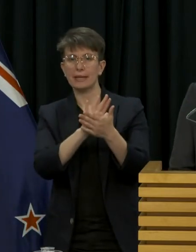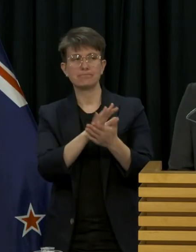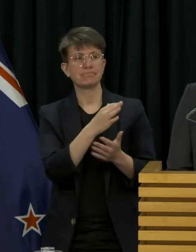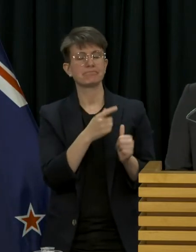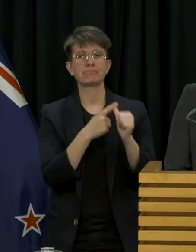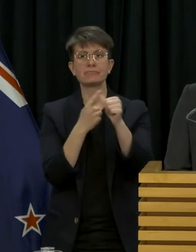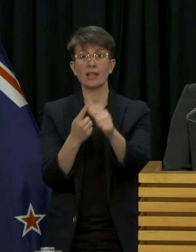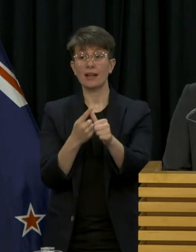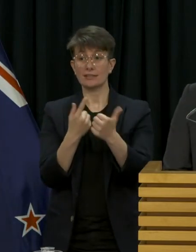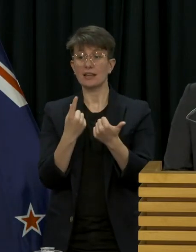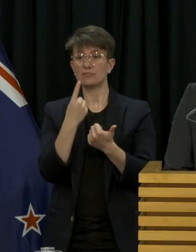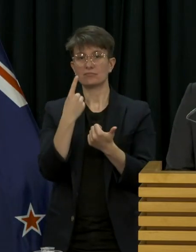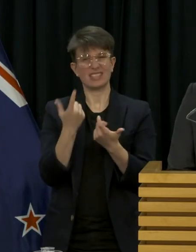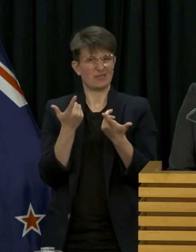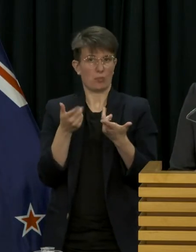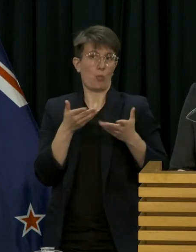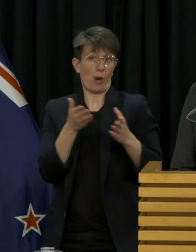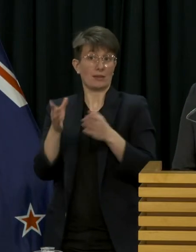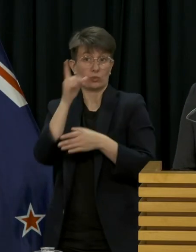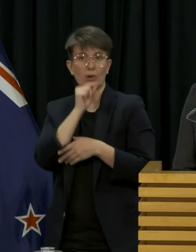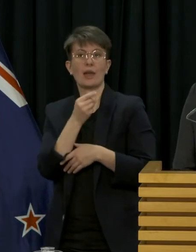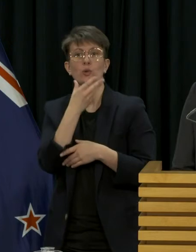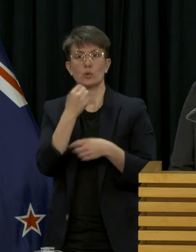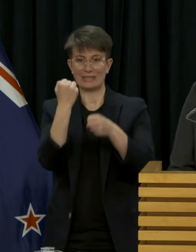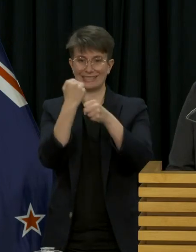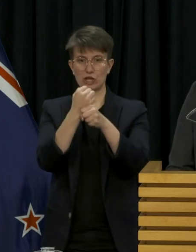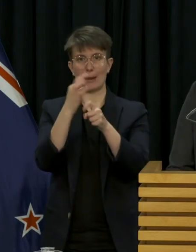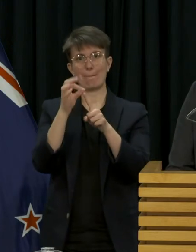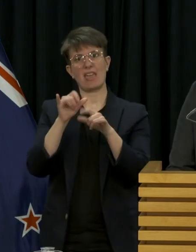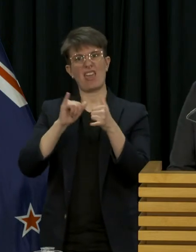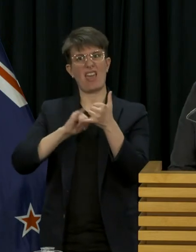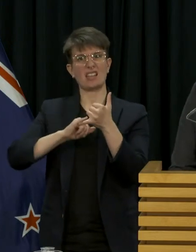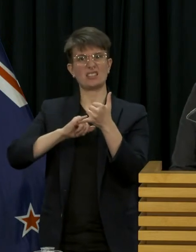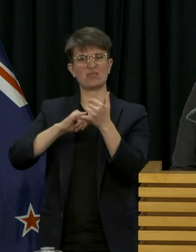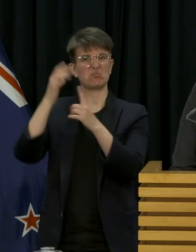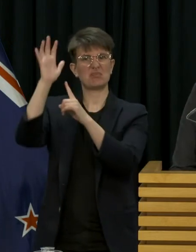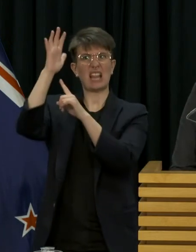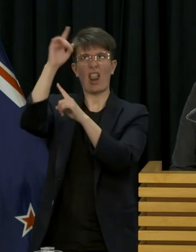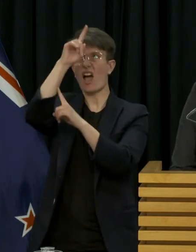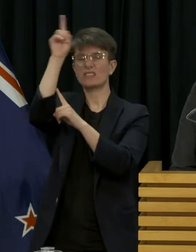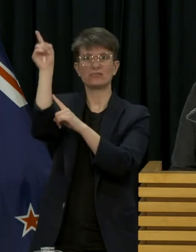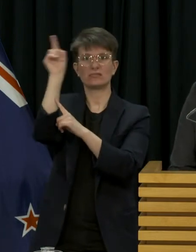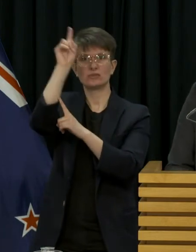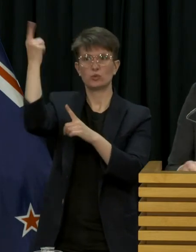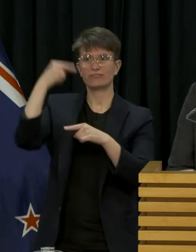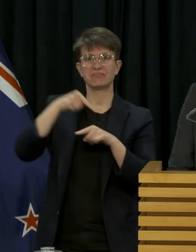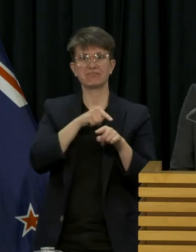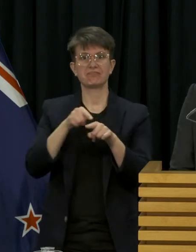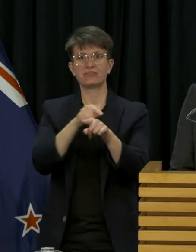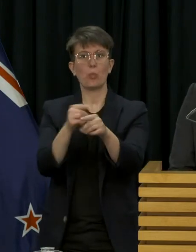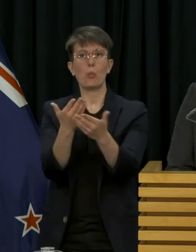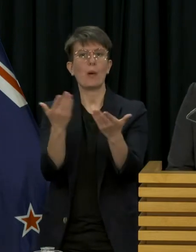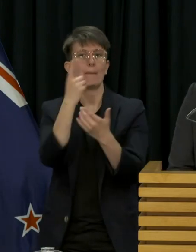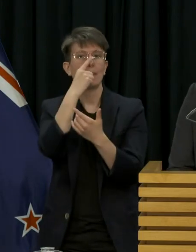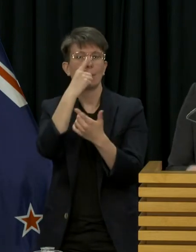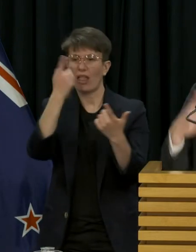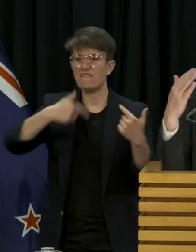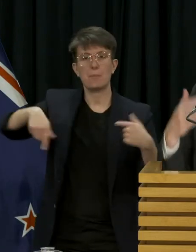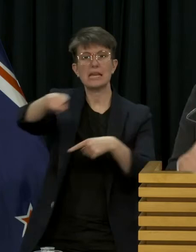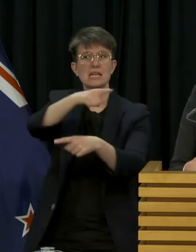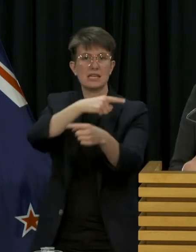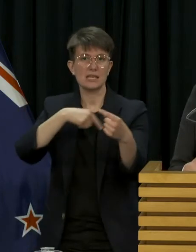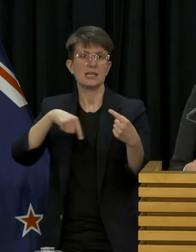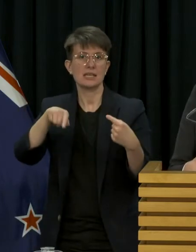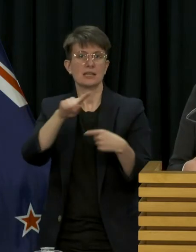we know that that's more useful in a low-rise environment than it is in a high-rise environment, because it'll tell you where you've been, but in a